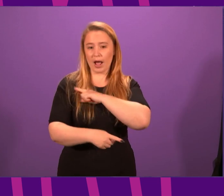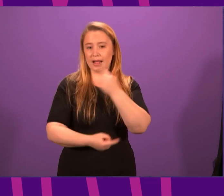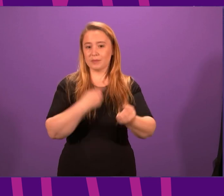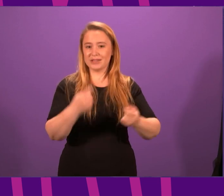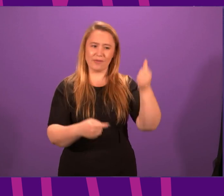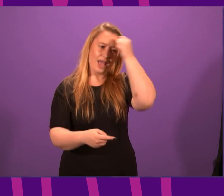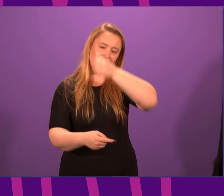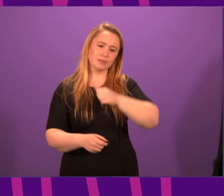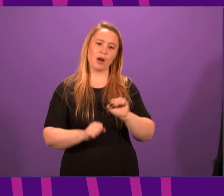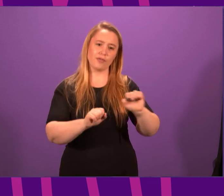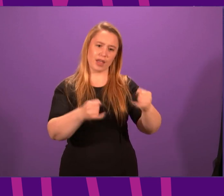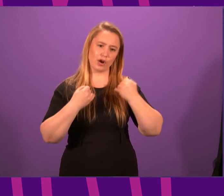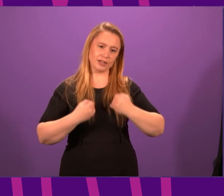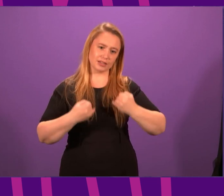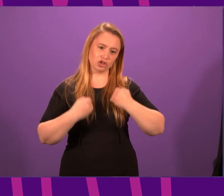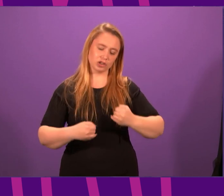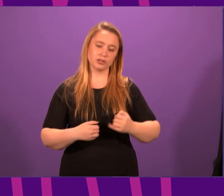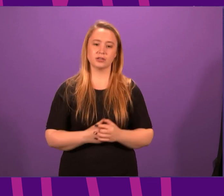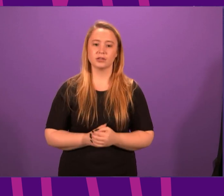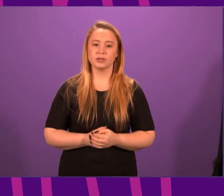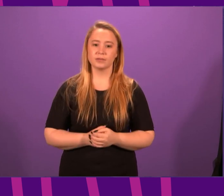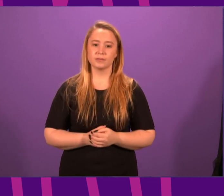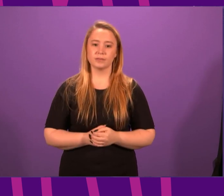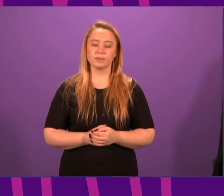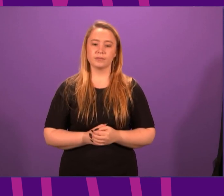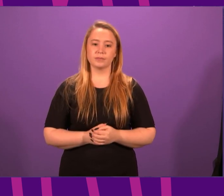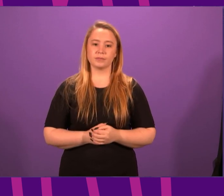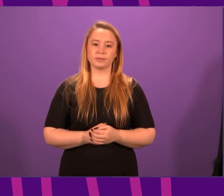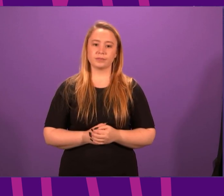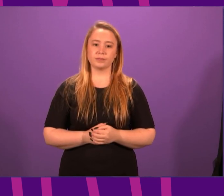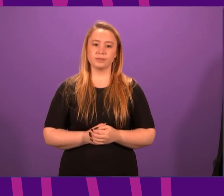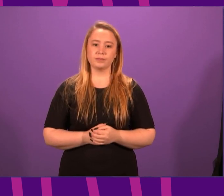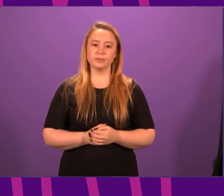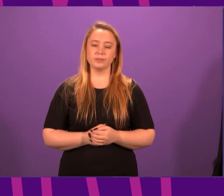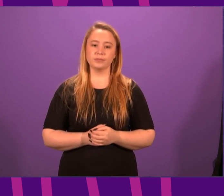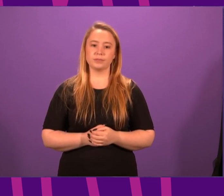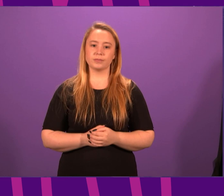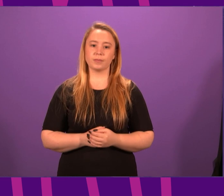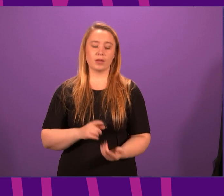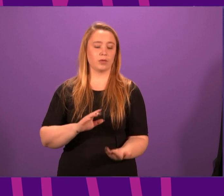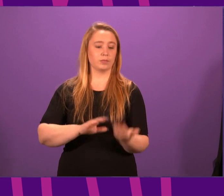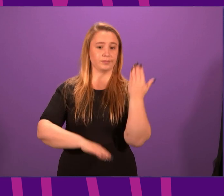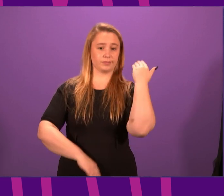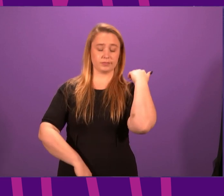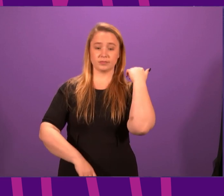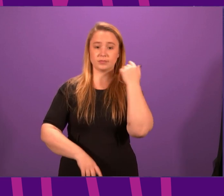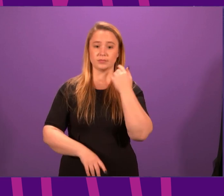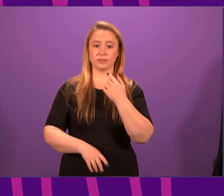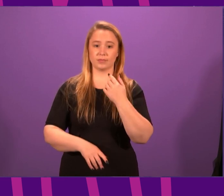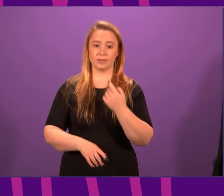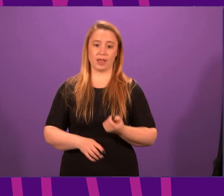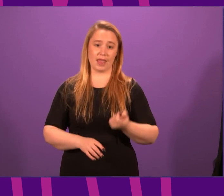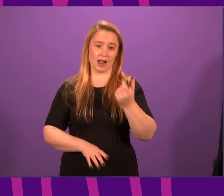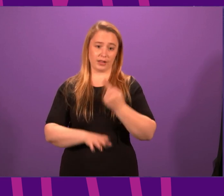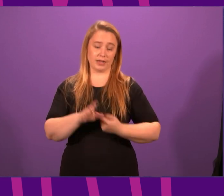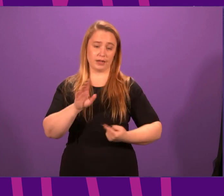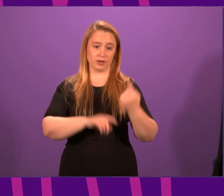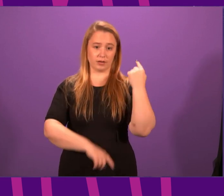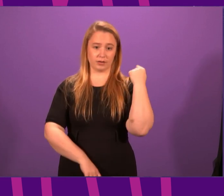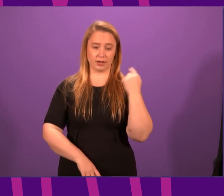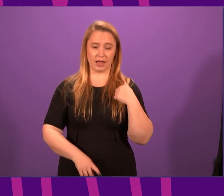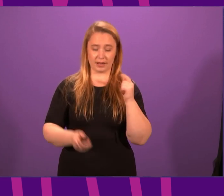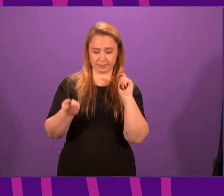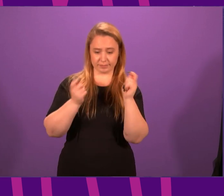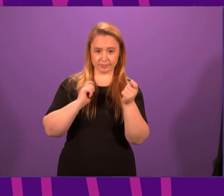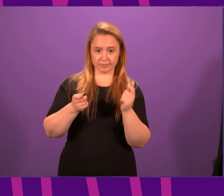And I'd ask the government to comment on that in summing up. Earlier in the year, I amended the